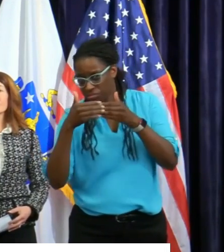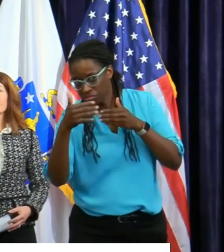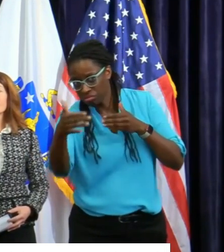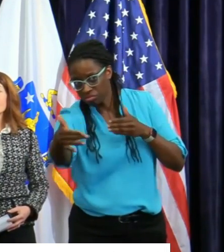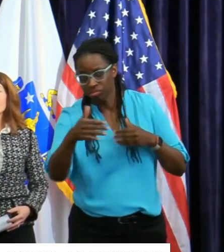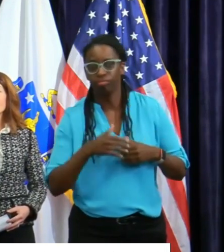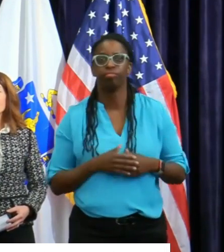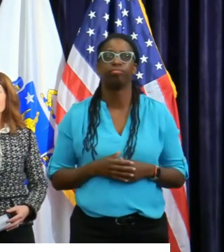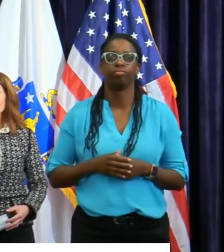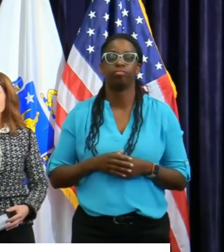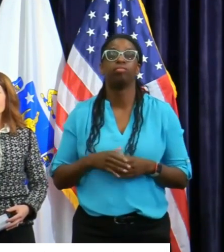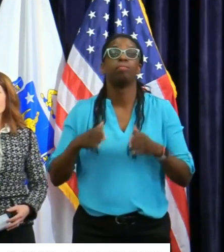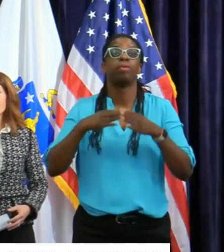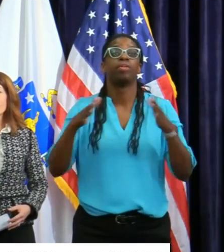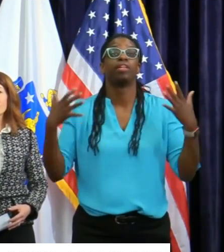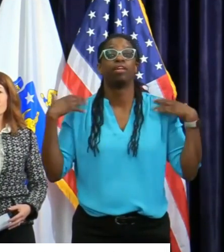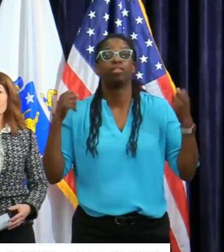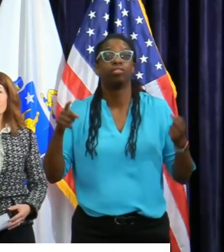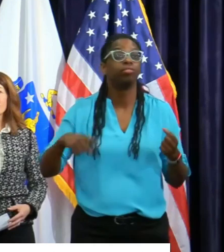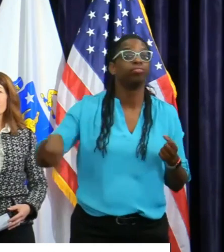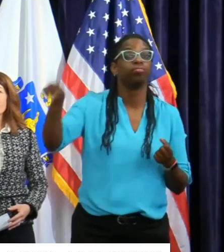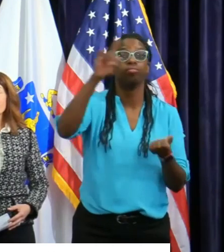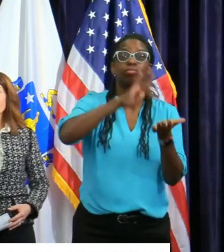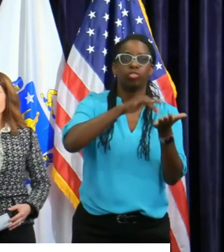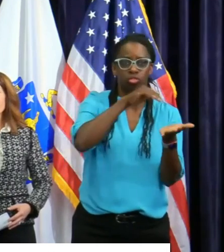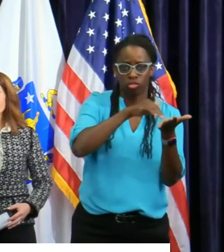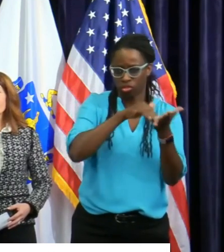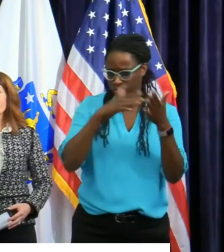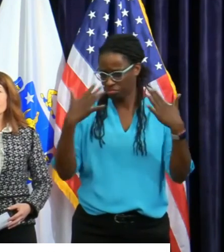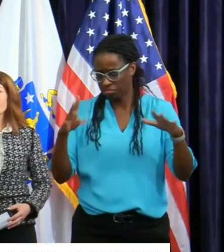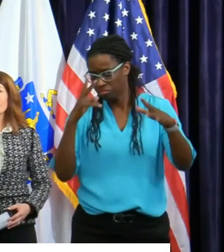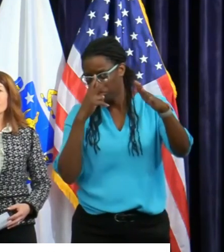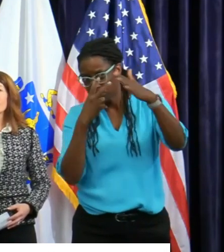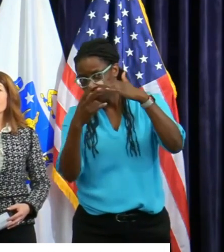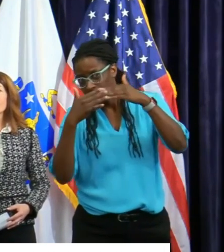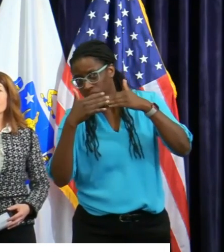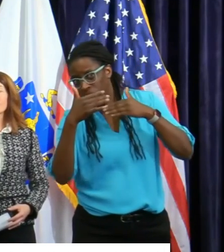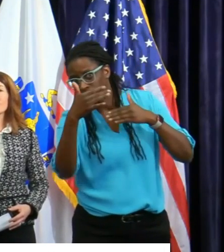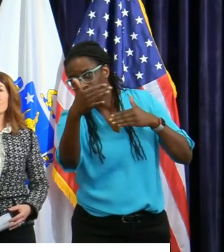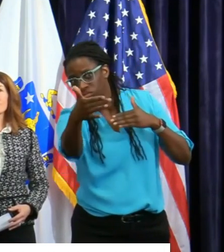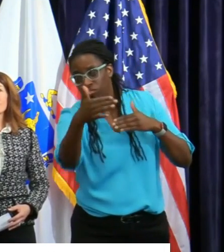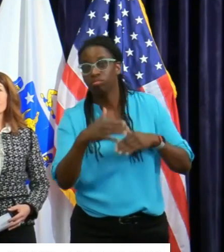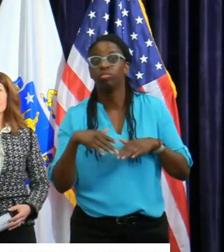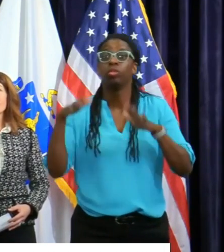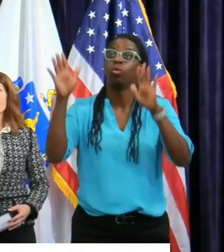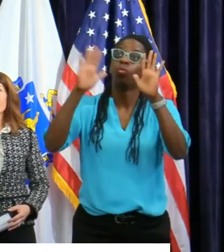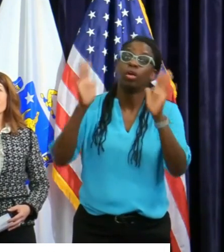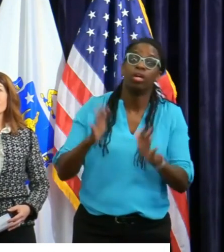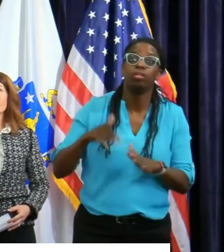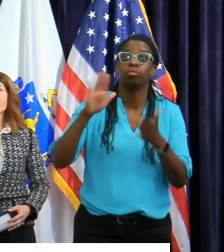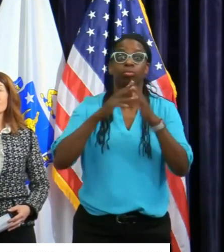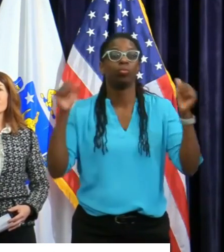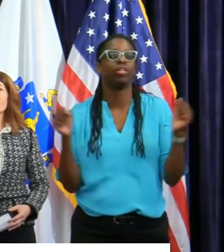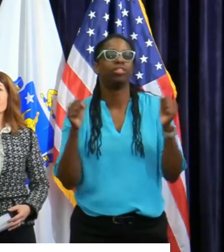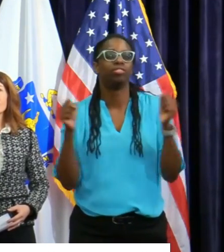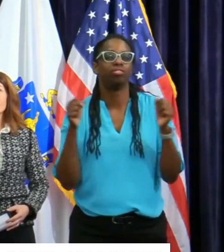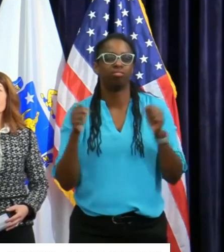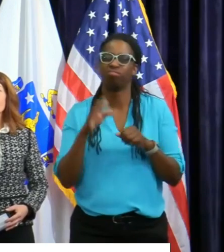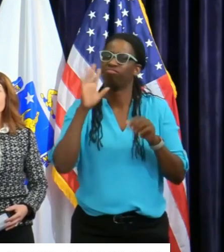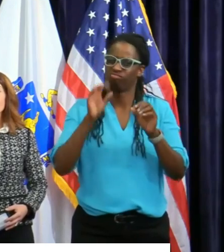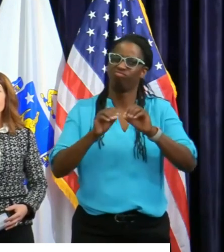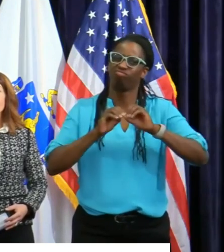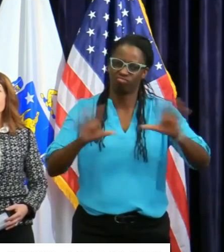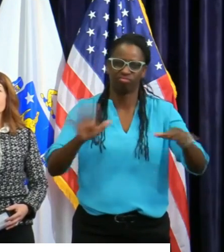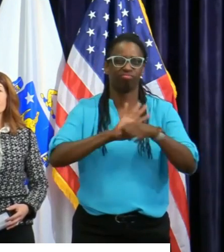have predicted that we'd see an increase in COVID transmission as the weather got colder. As we enter those winter months, we know